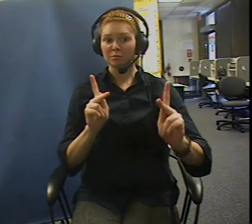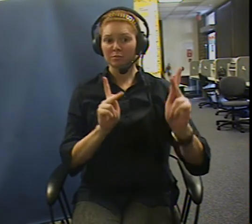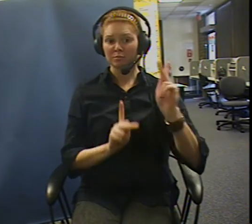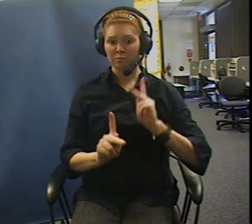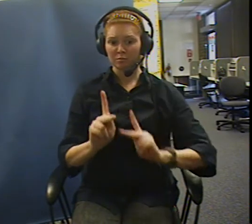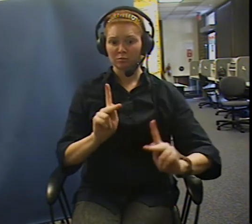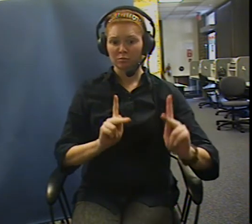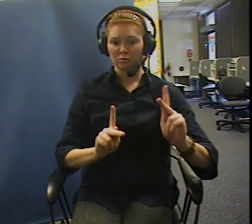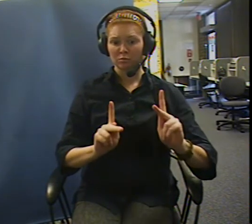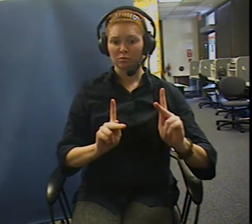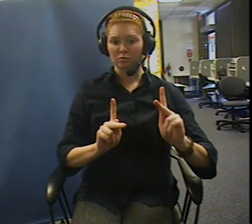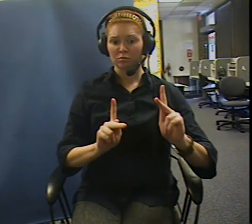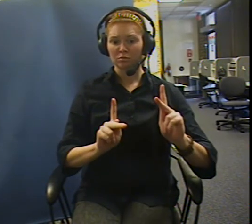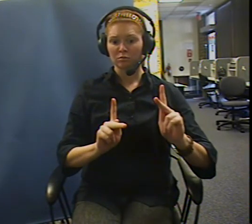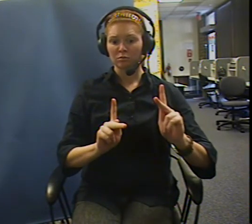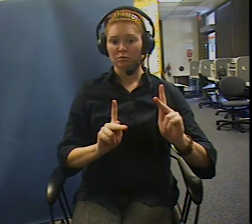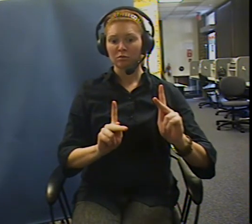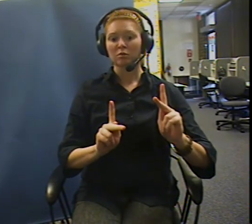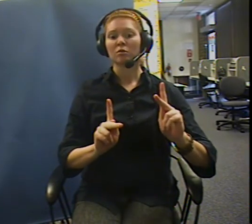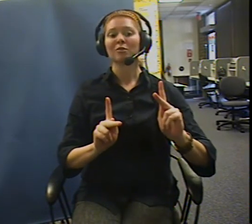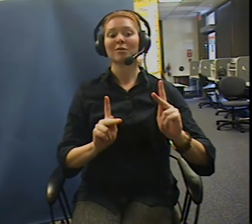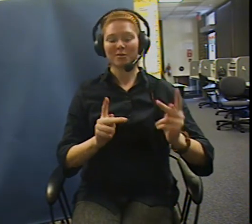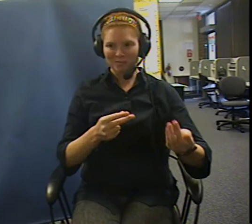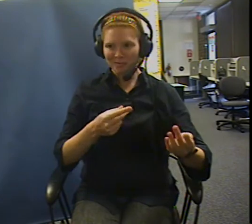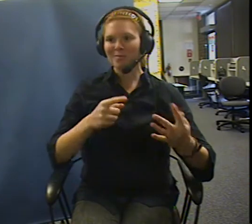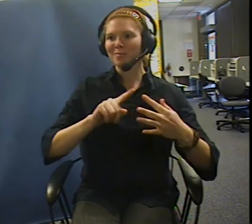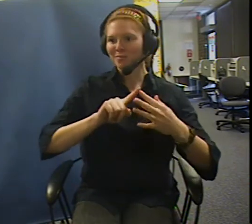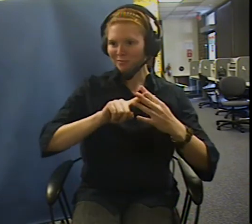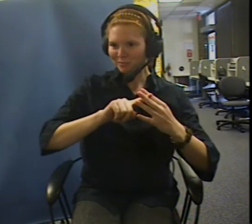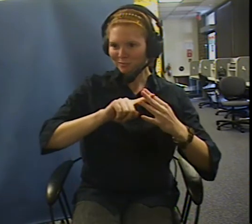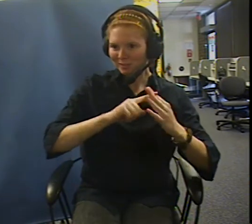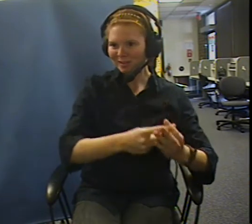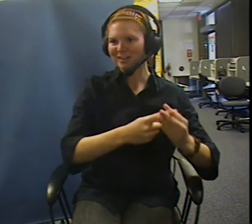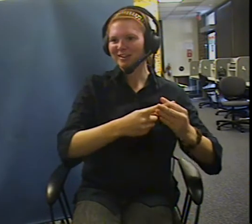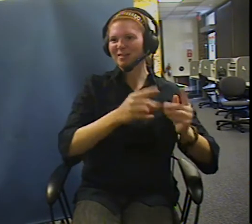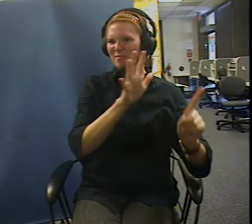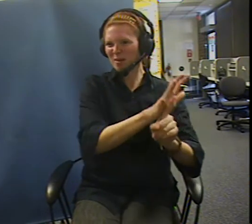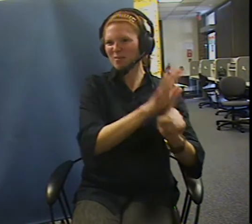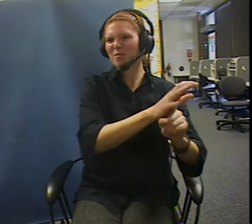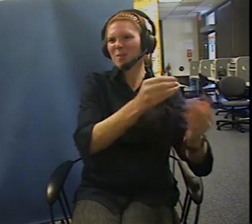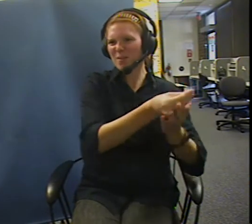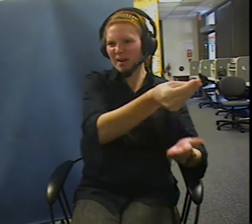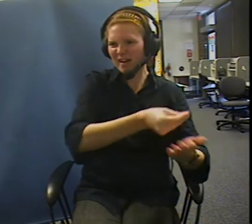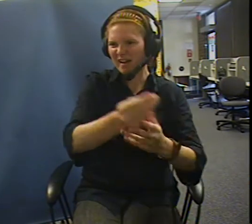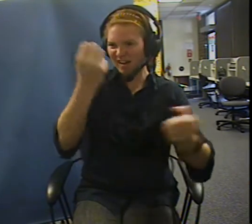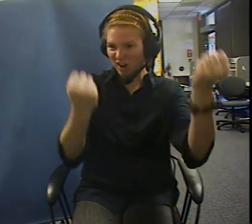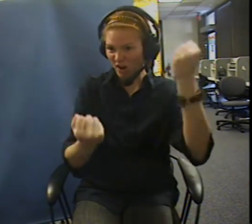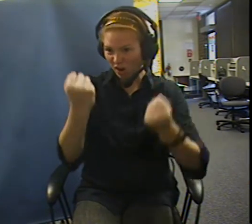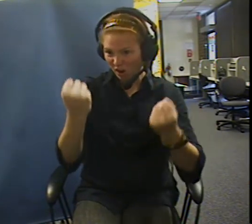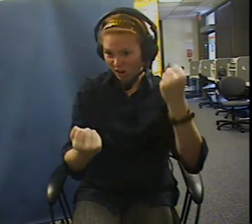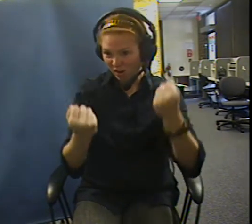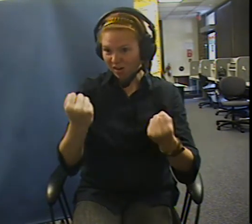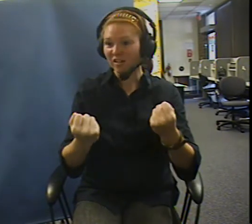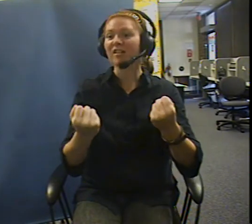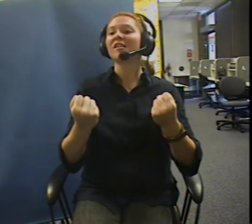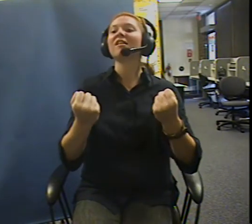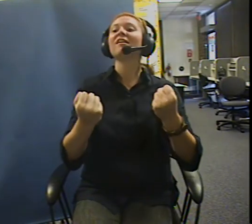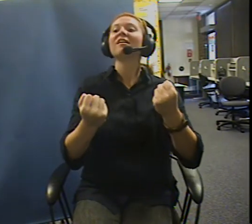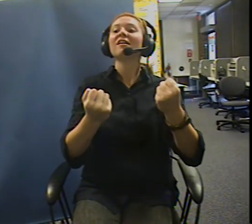automobile ownership meant that a family could live in the suburbs and commute downtown to their place of work. With rising incomes,